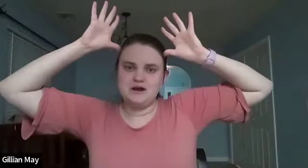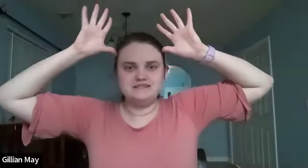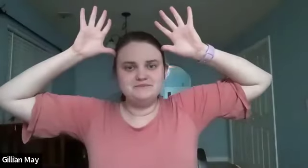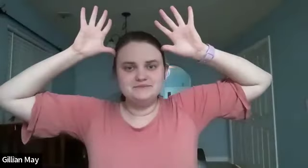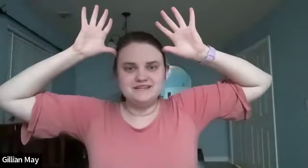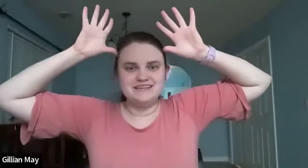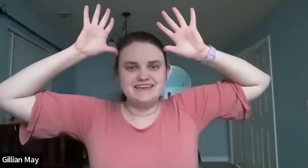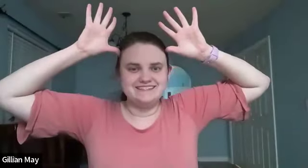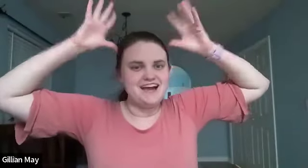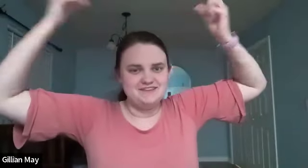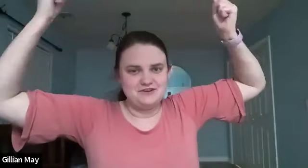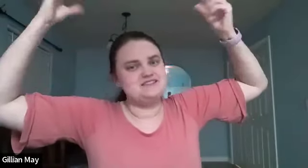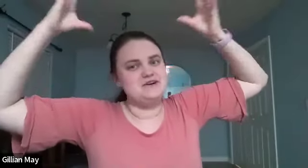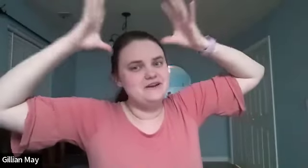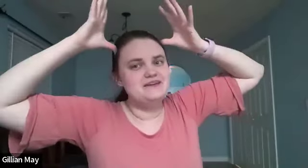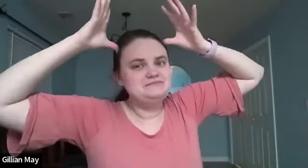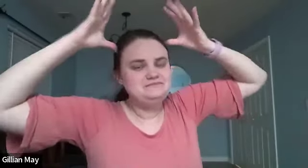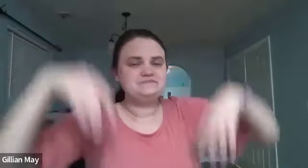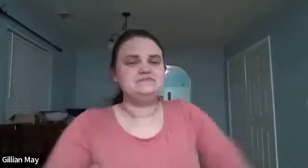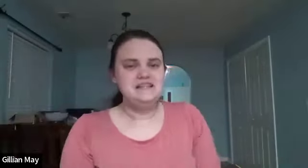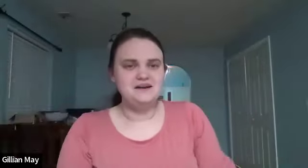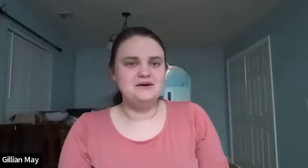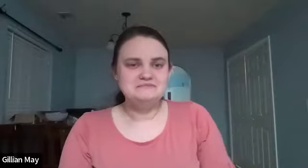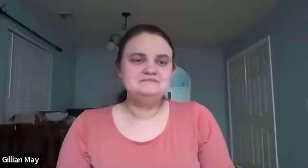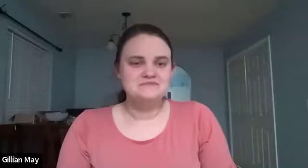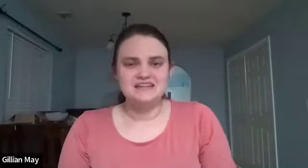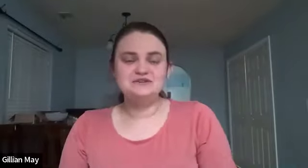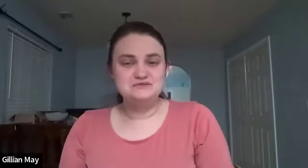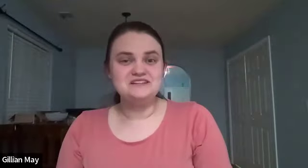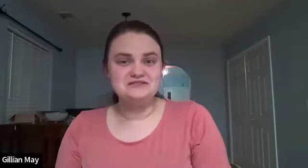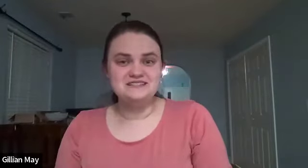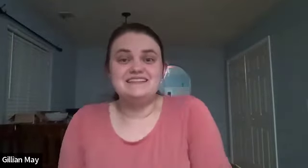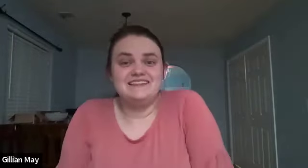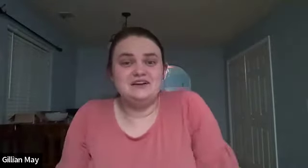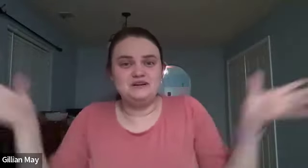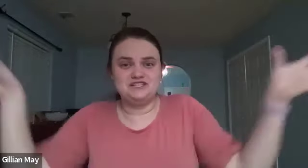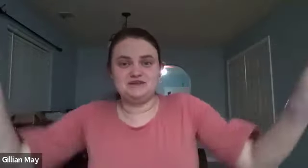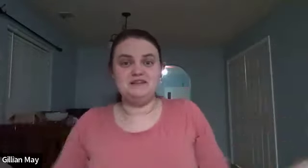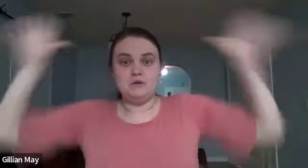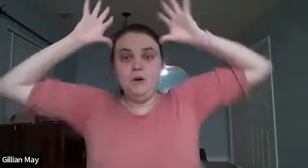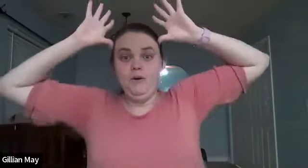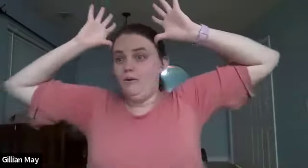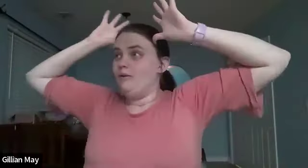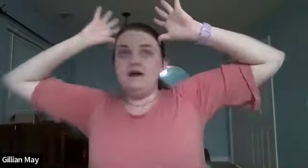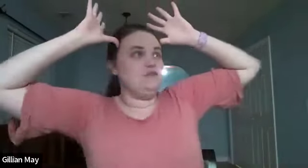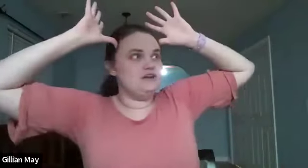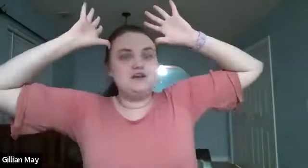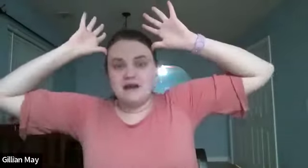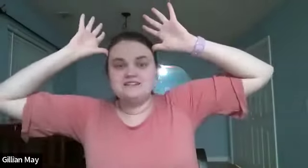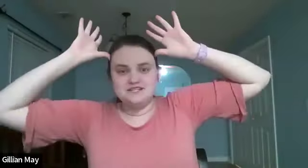concept because they can't sign if their hands are on their head. It's always really cute to see like little ones just immediately go and looking around to make sure